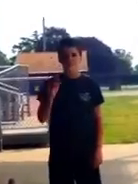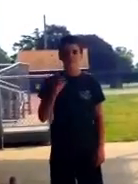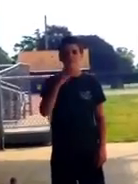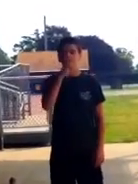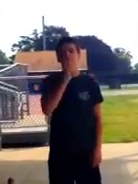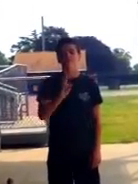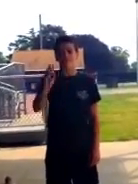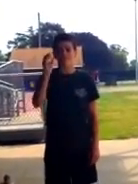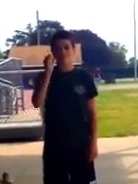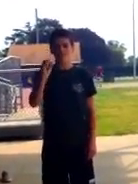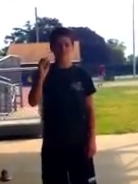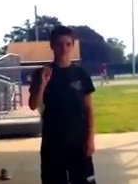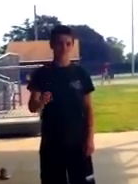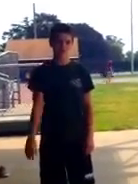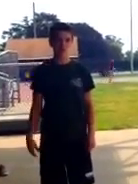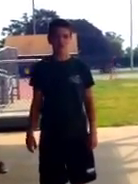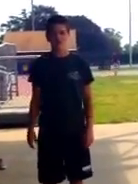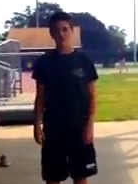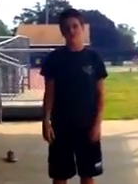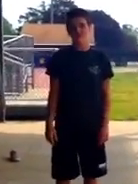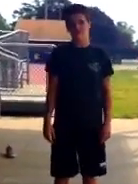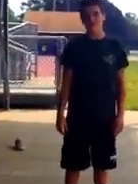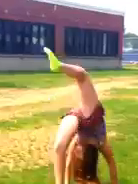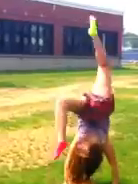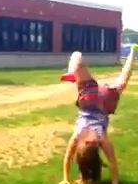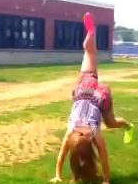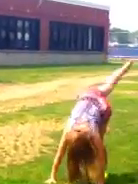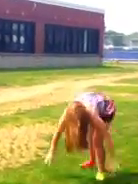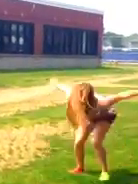Soon I'll be 60 years old.